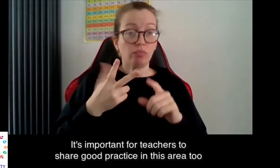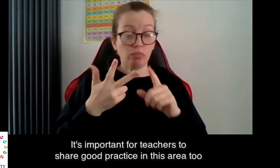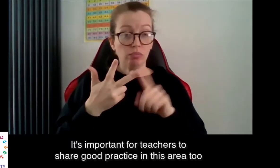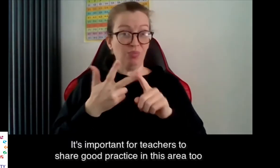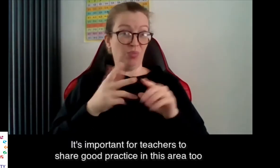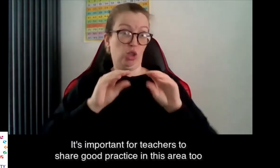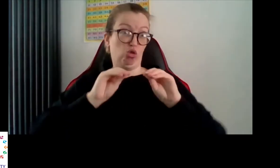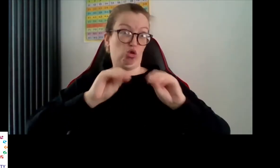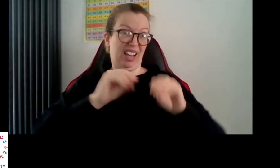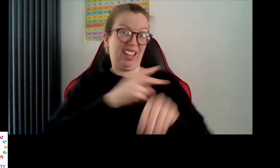area too.